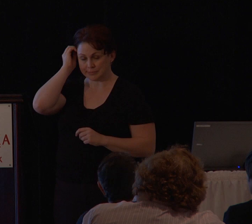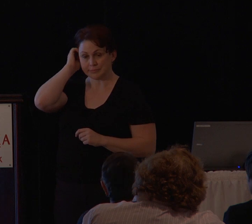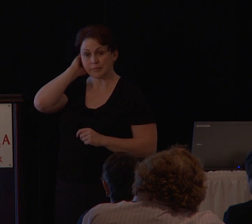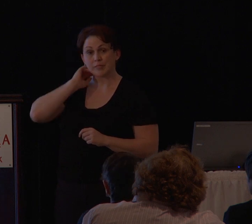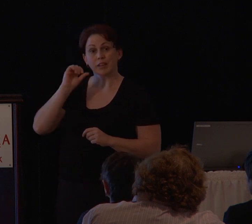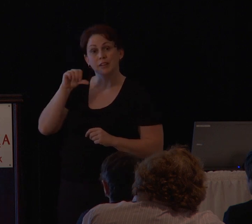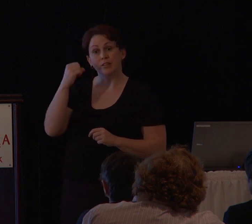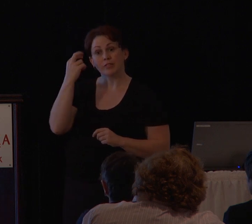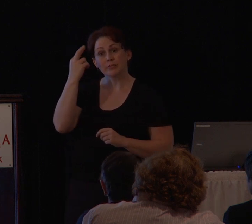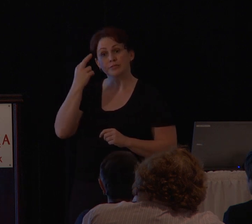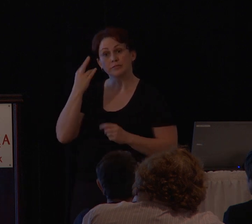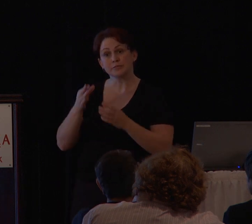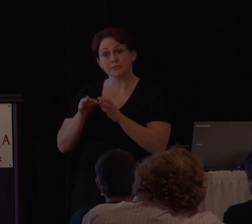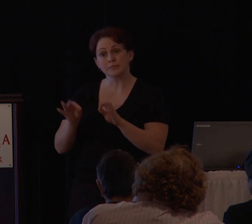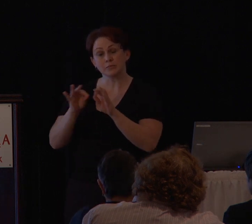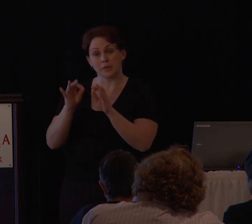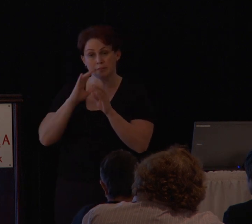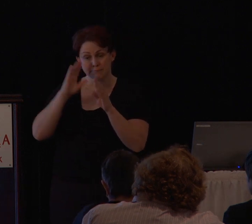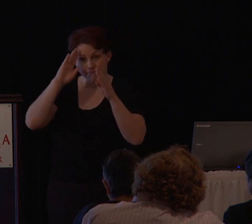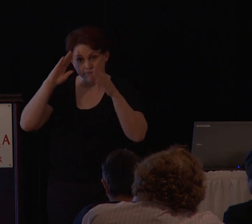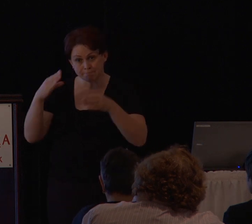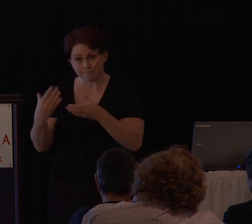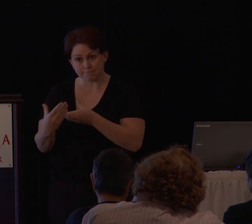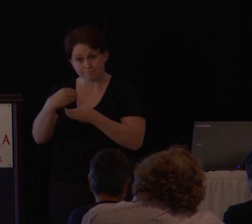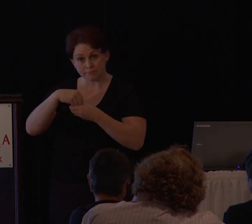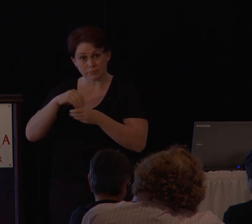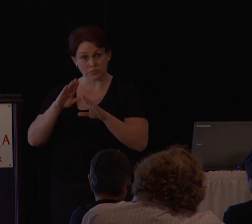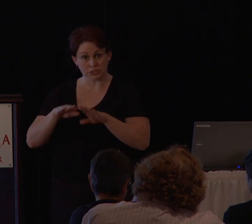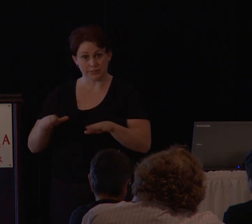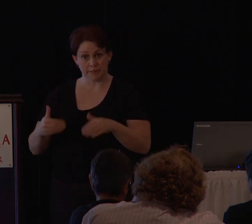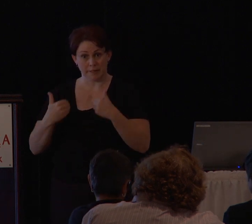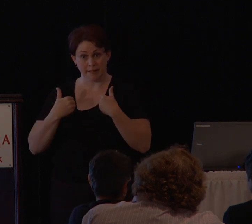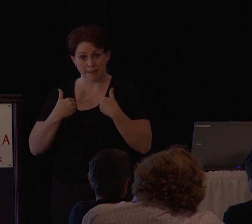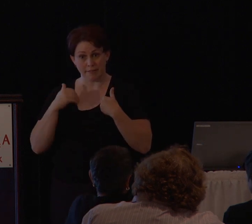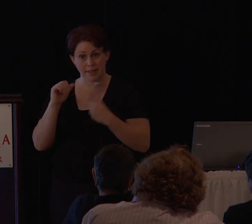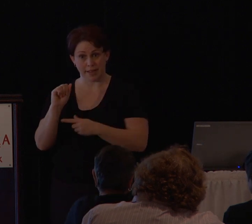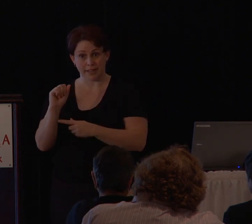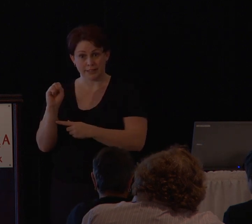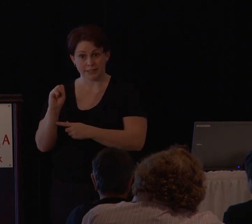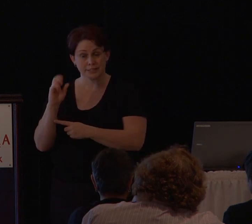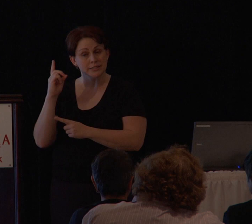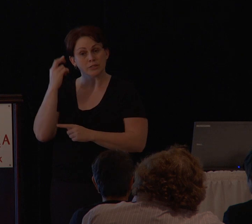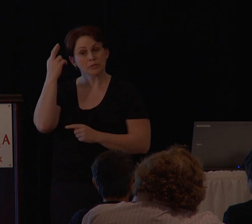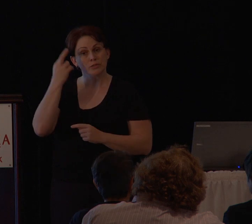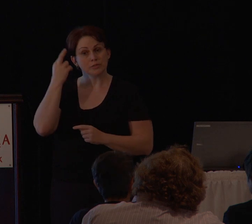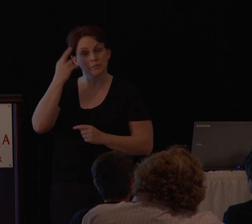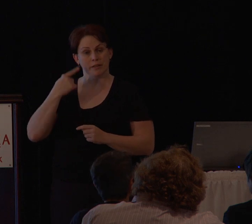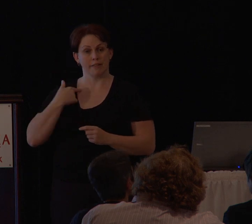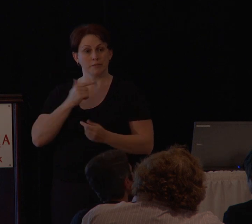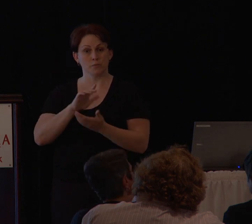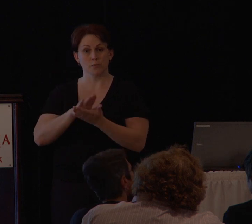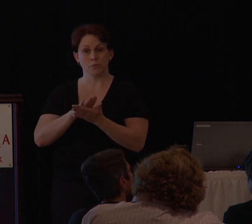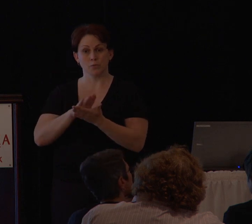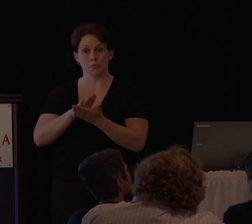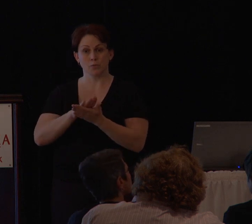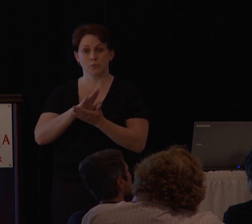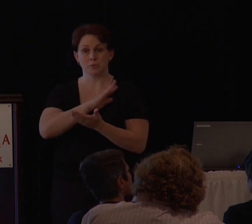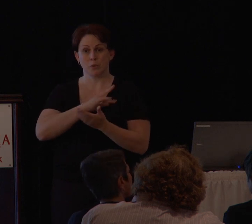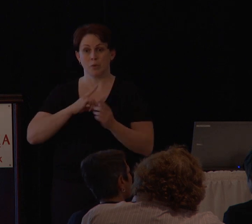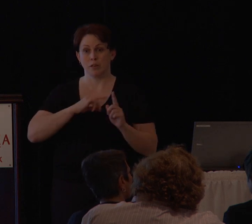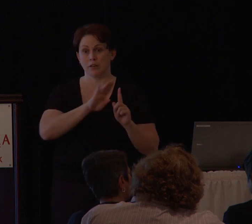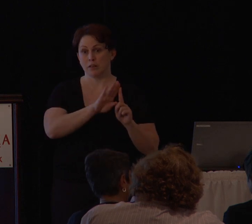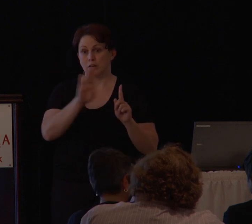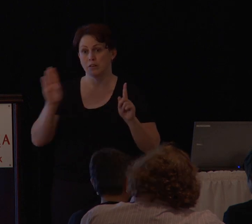should be focusing on including children with autism is because school boards across Canada are reporting